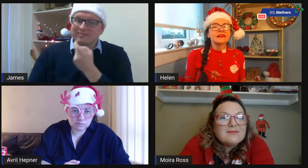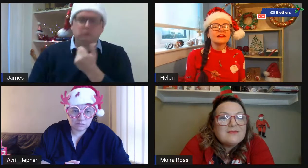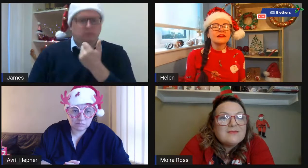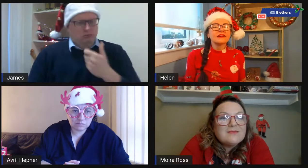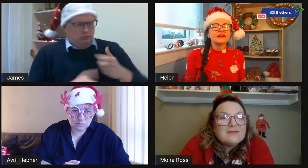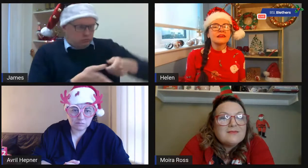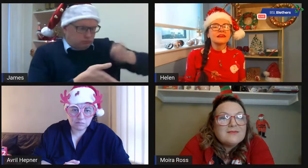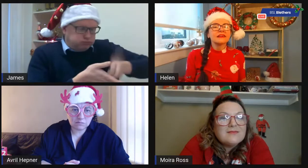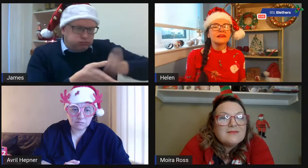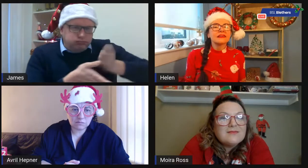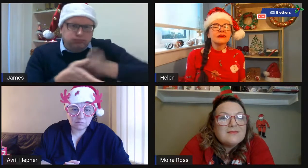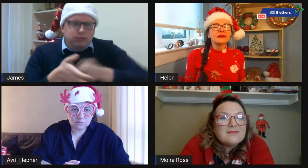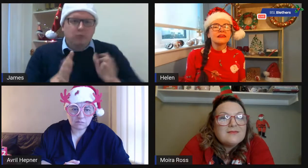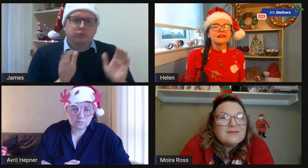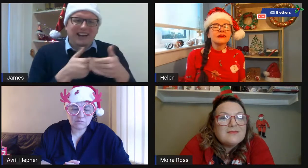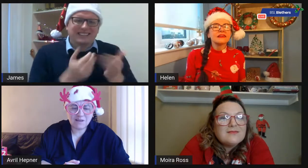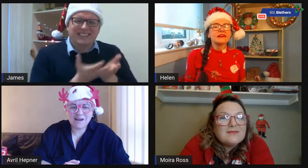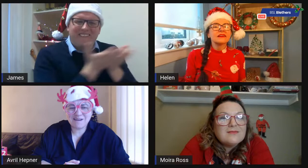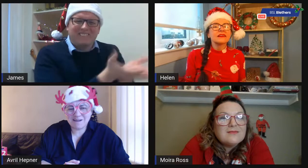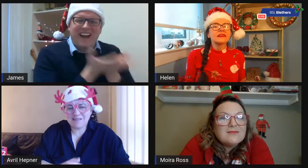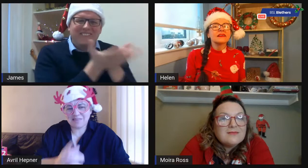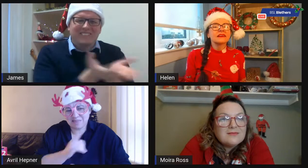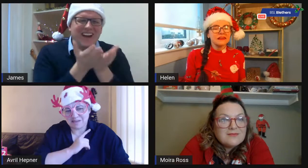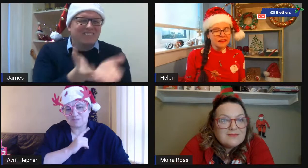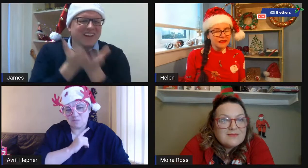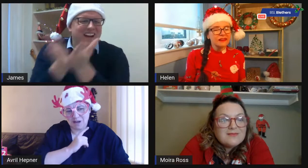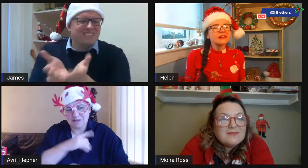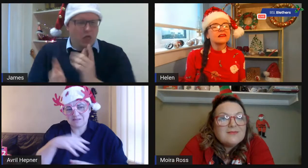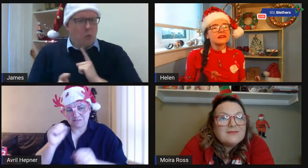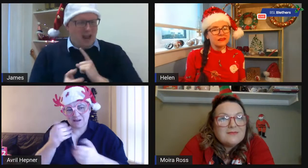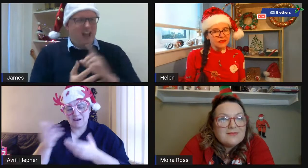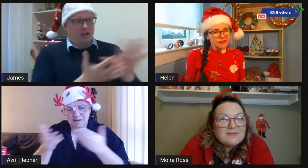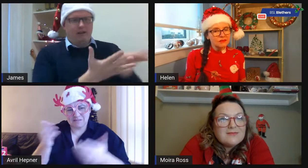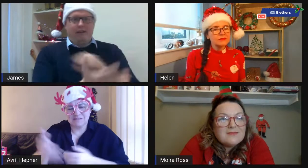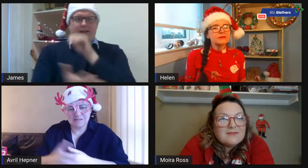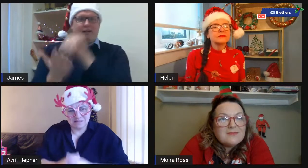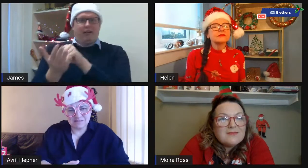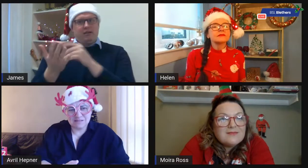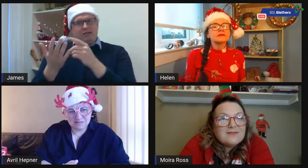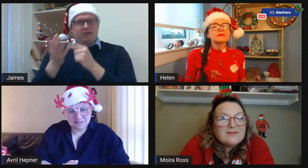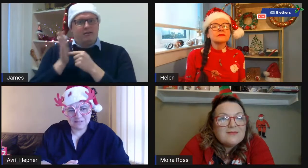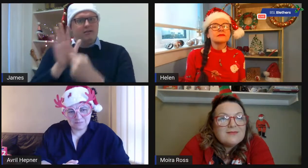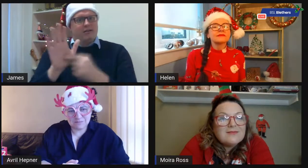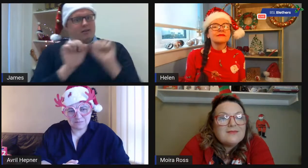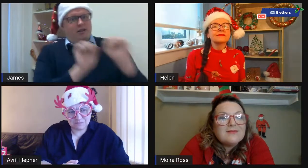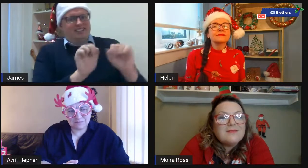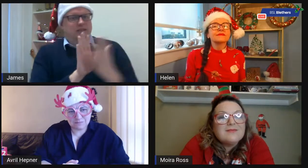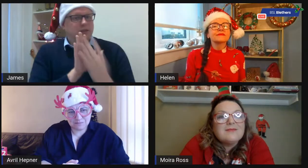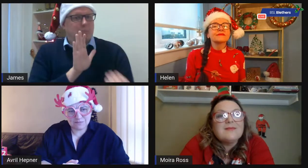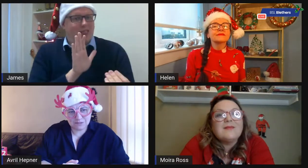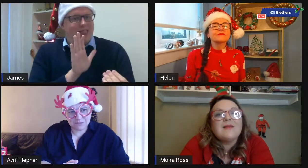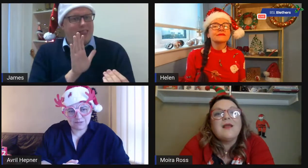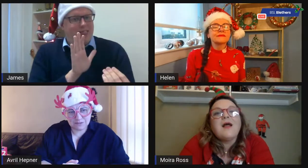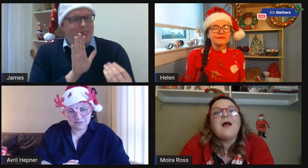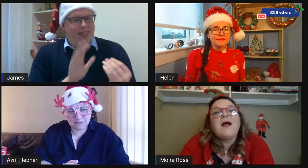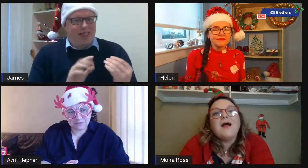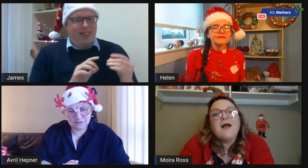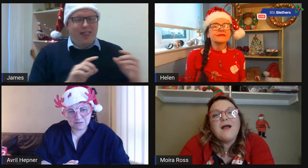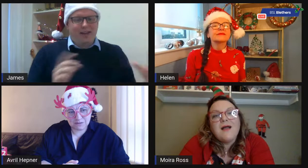his area because at Christmas time he would give presents. He was known as being very, very kind, and particularly to the poor.